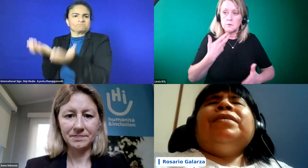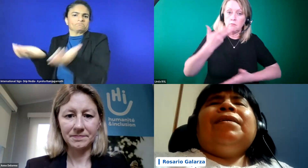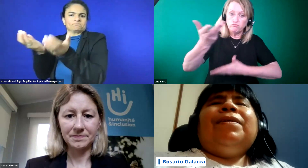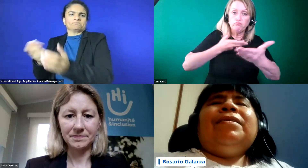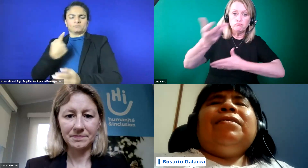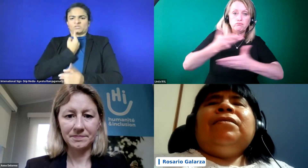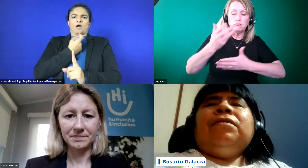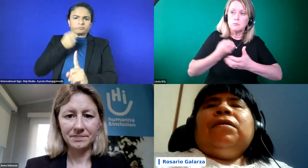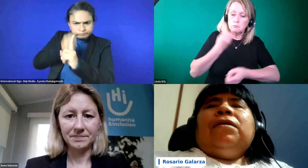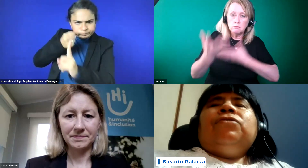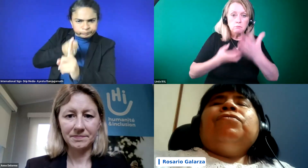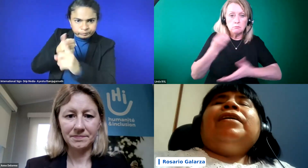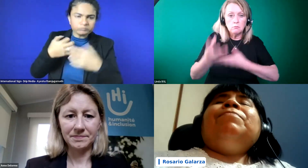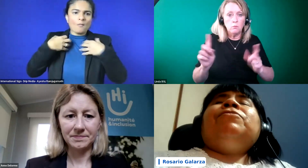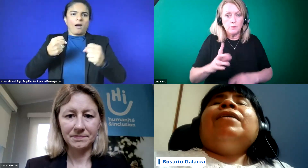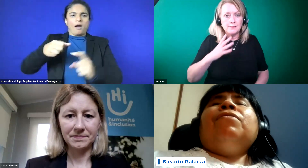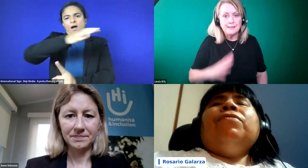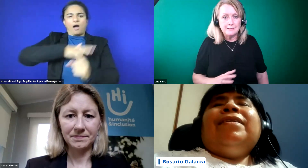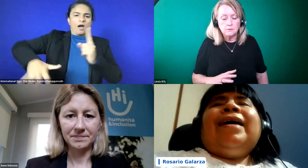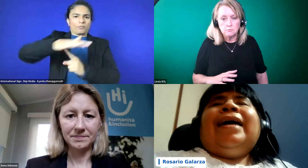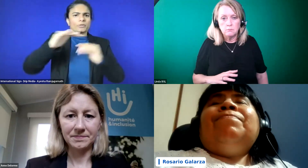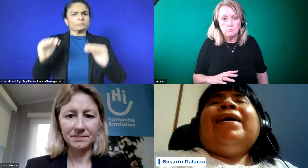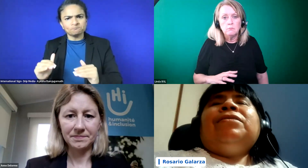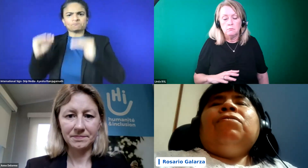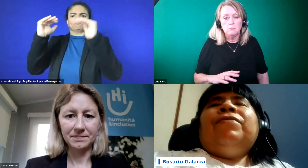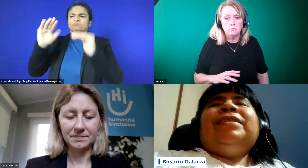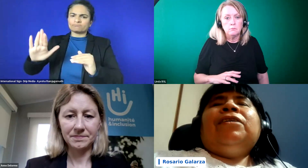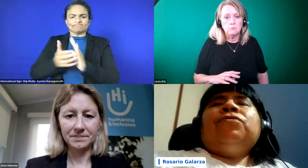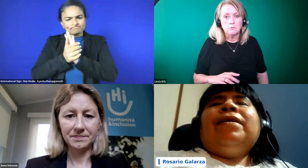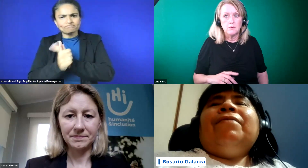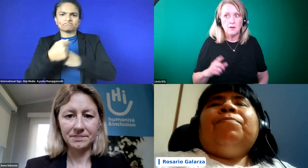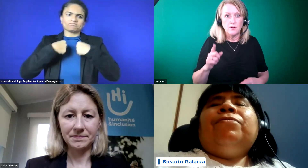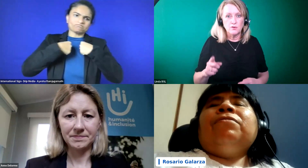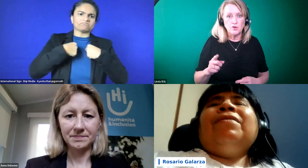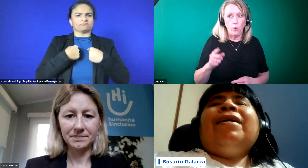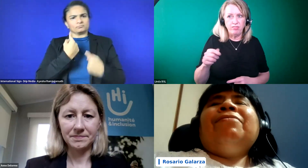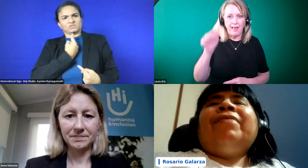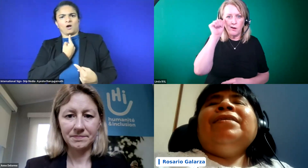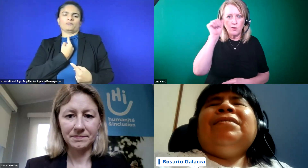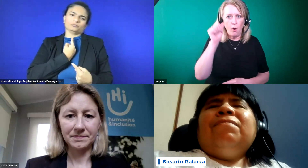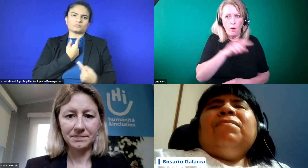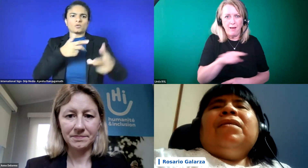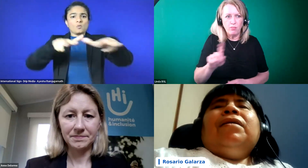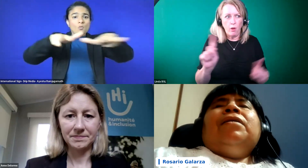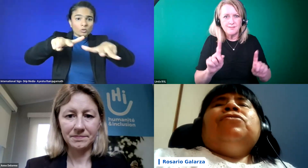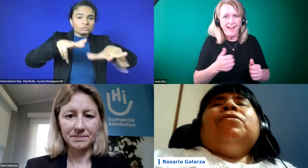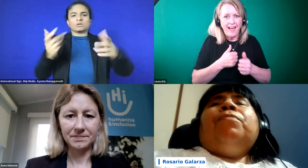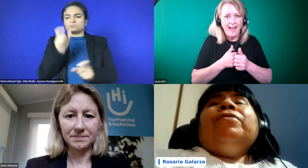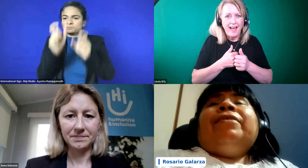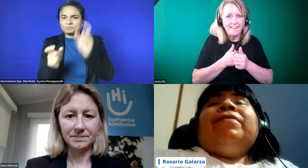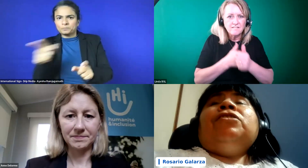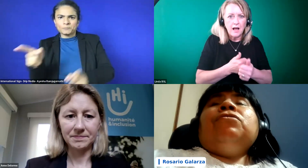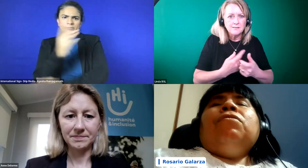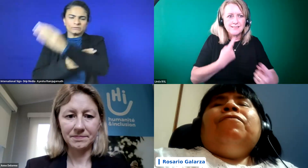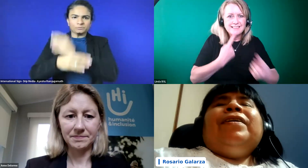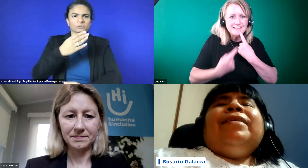persons with disabilities, to keep track on the advance of the sexual and reproductive health rights, to support